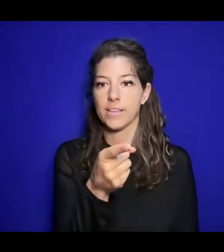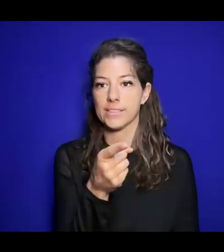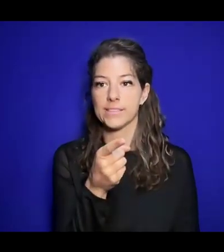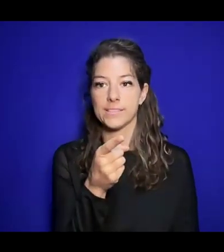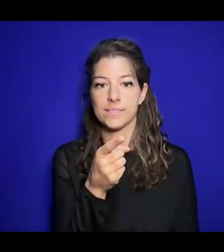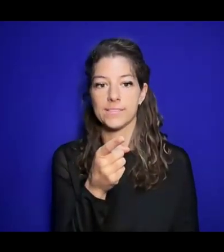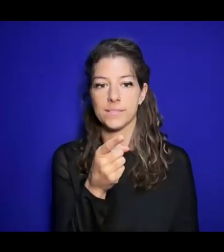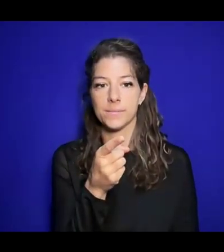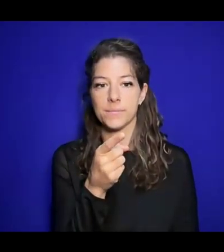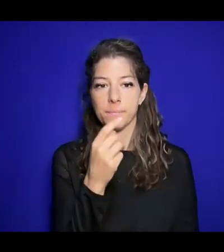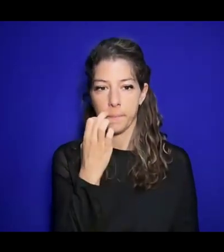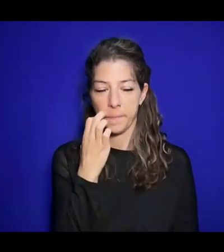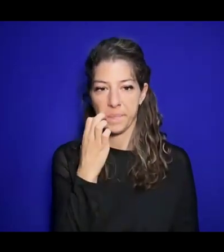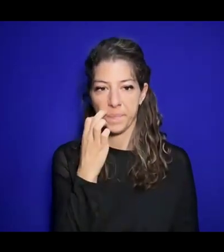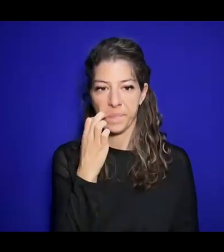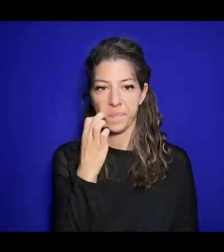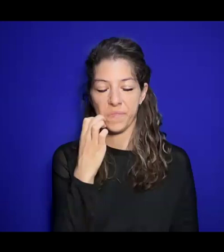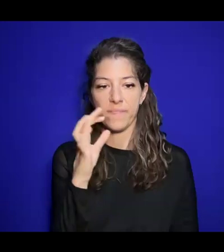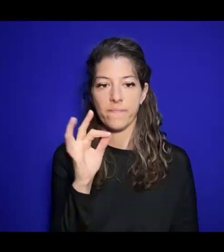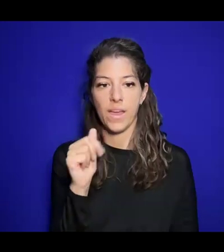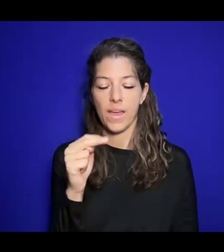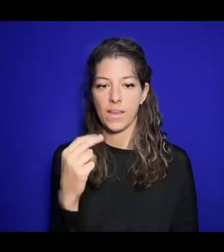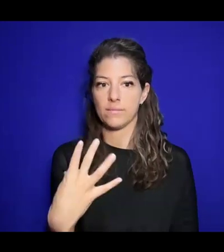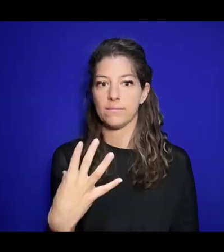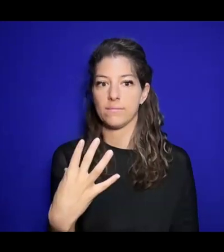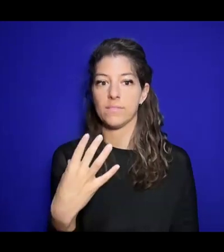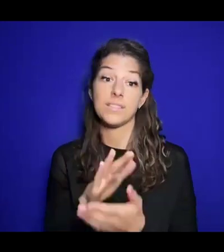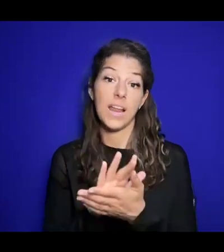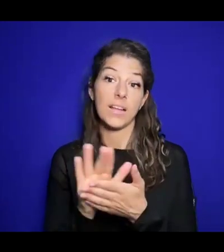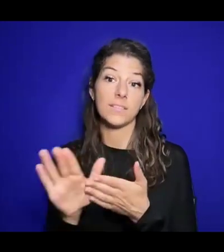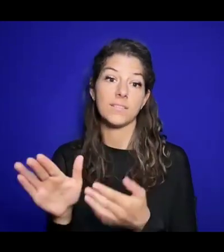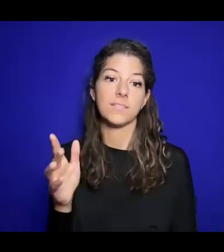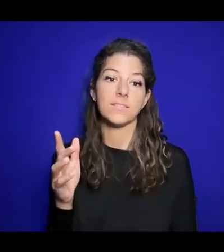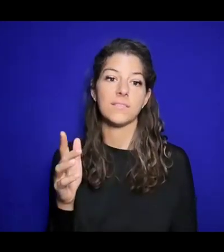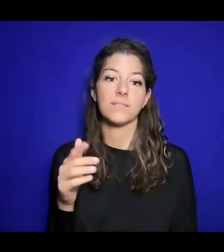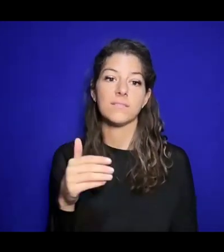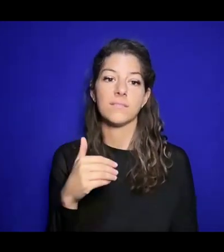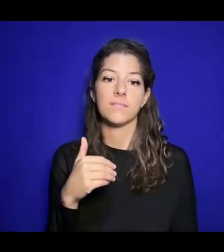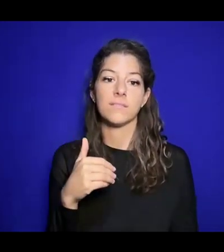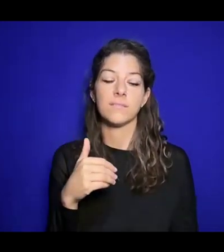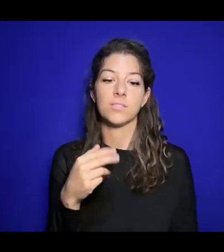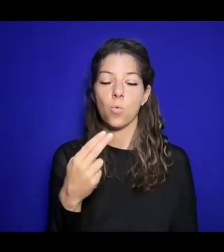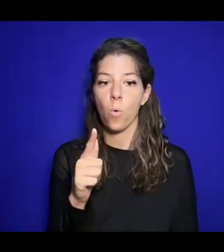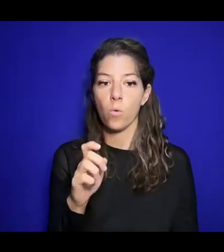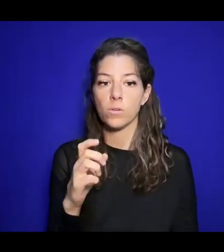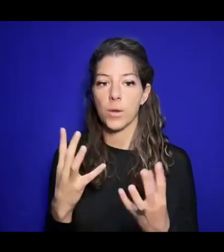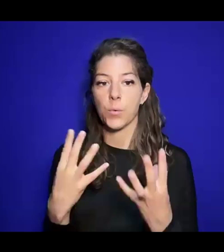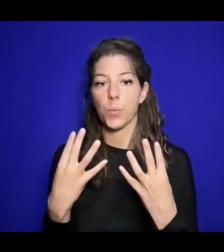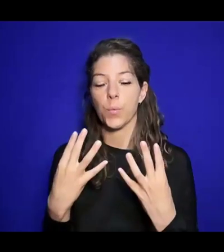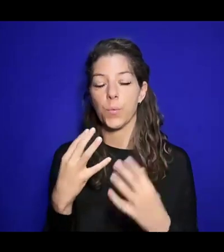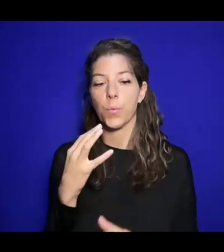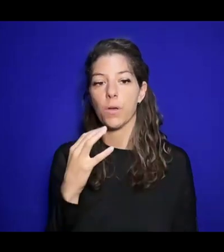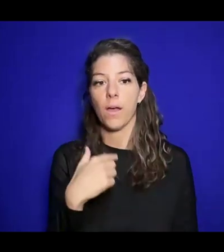little neck fan, which I find quite nice. It has some holes here that blows out. I like